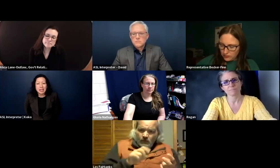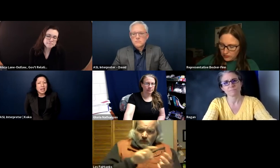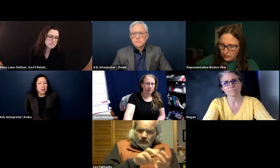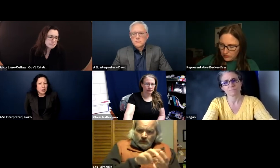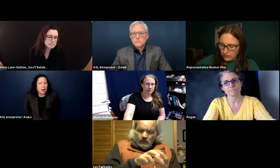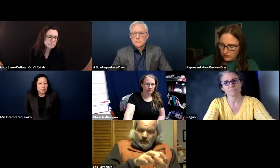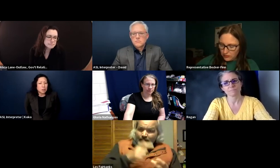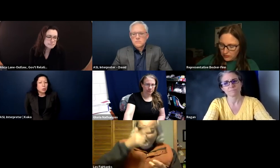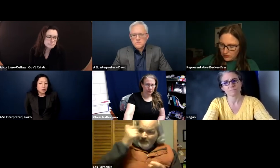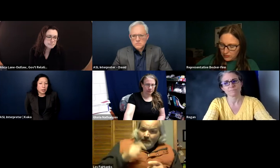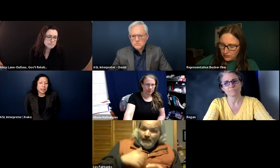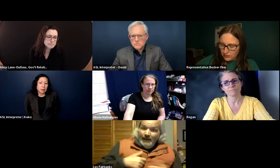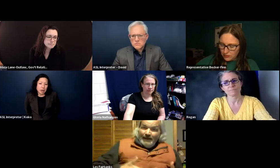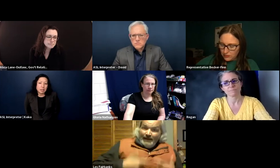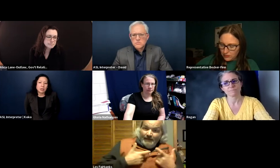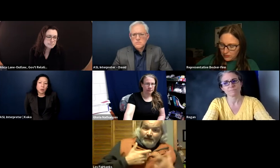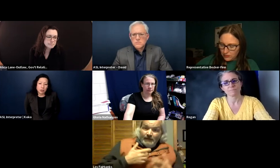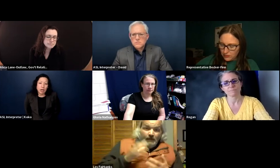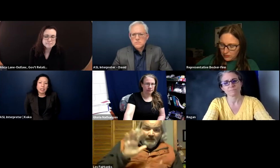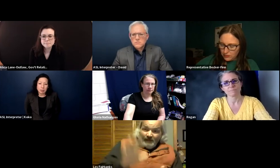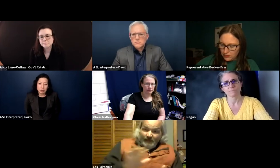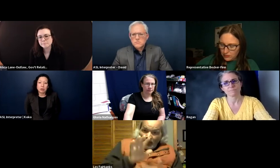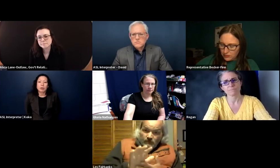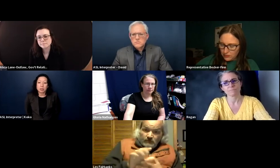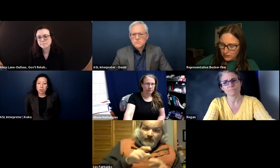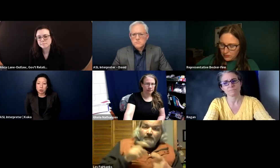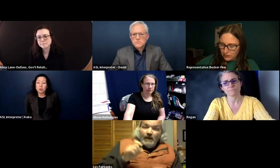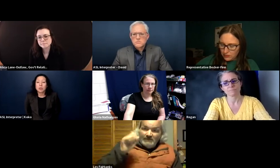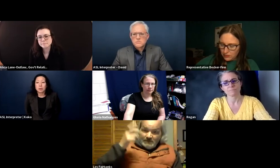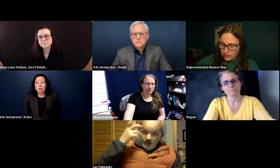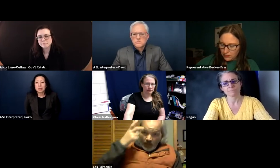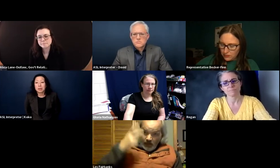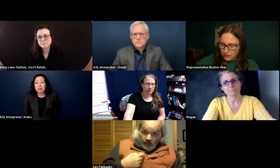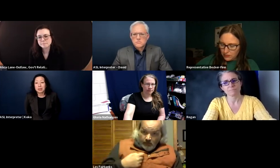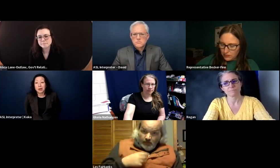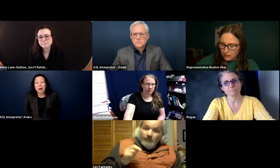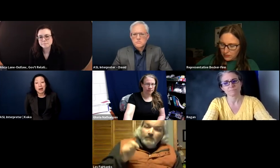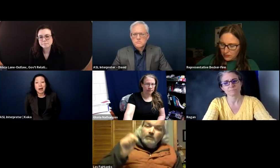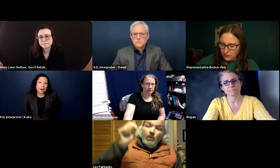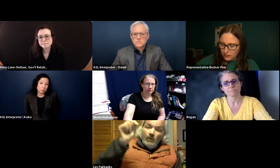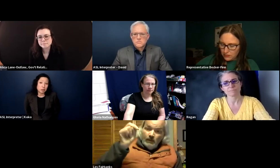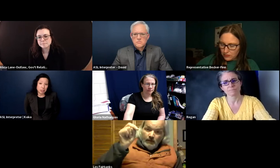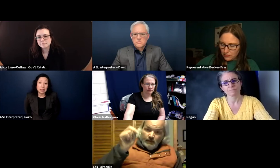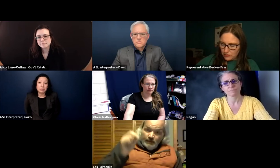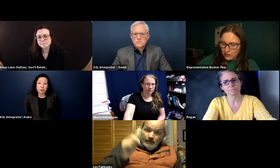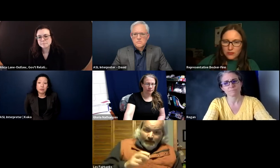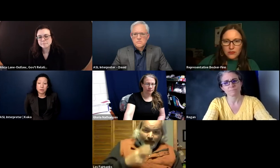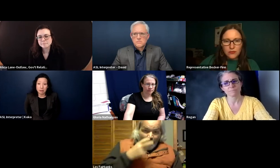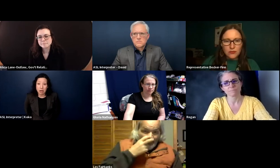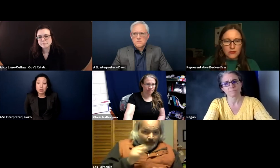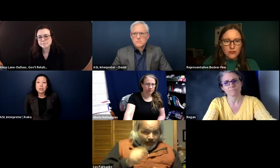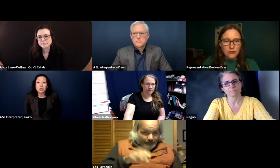deaf, I'm just wondering in comparison, what are the cost-benefit ratios? You know, I personally